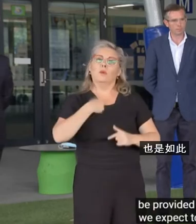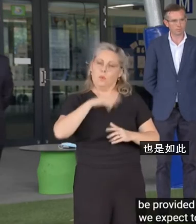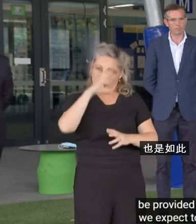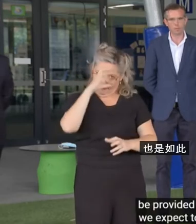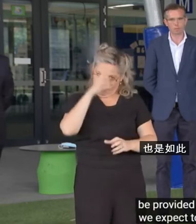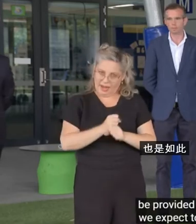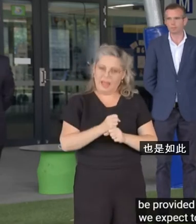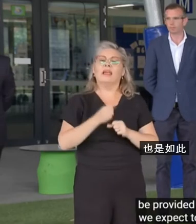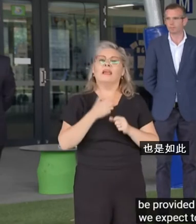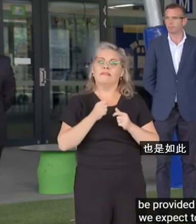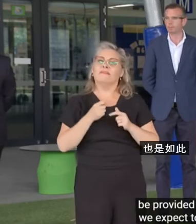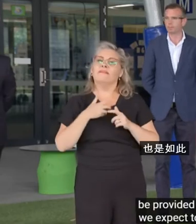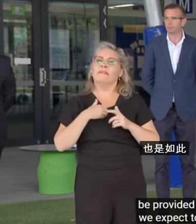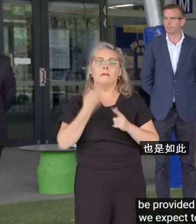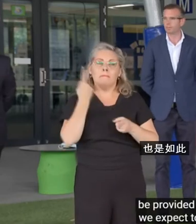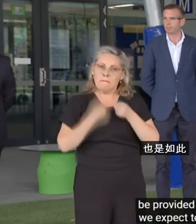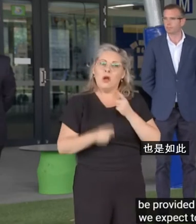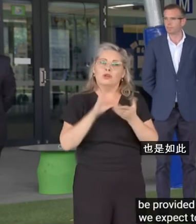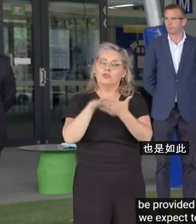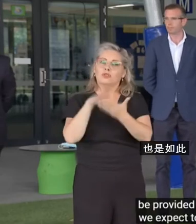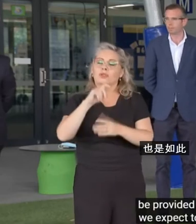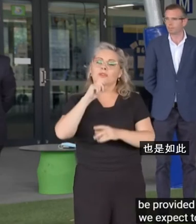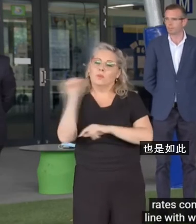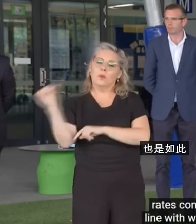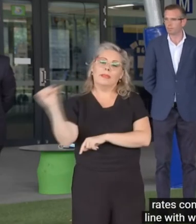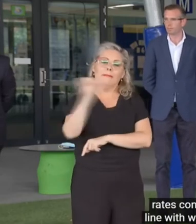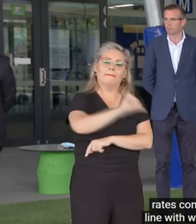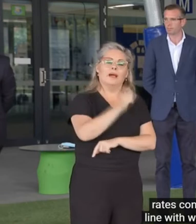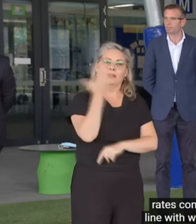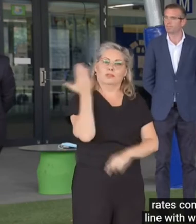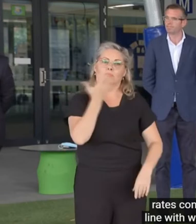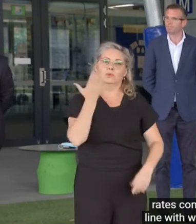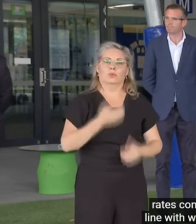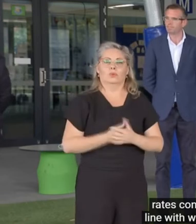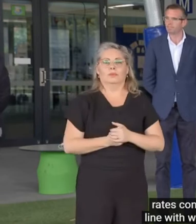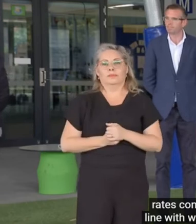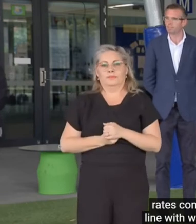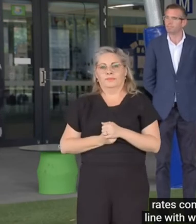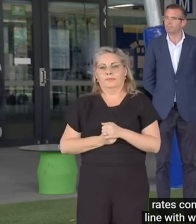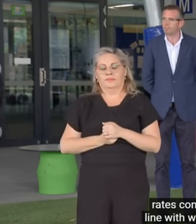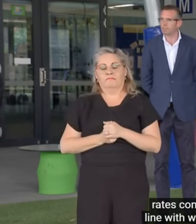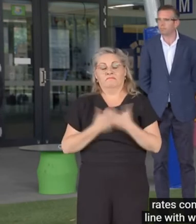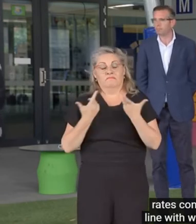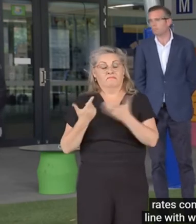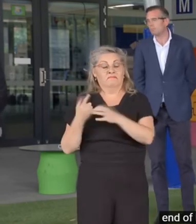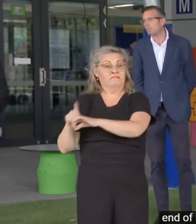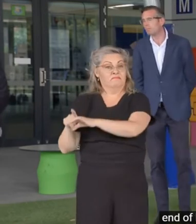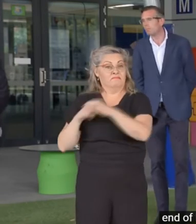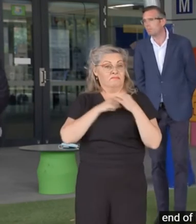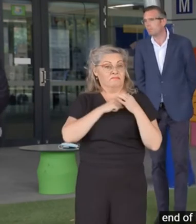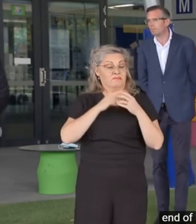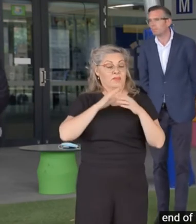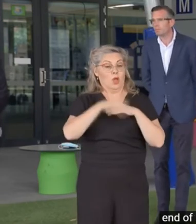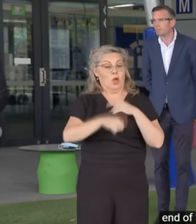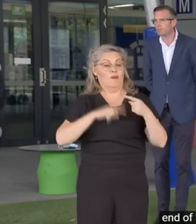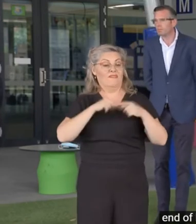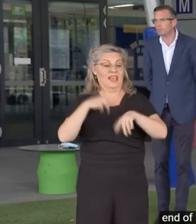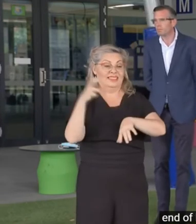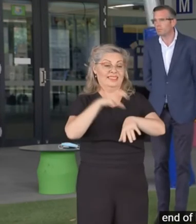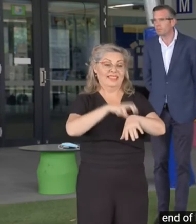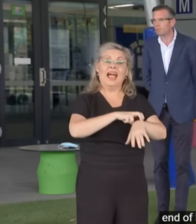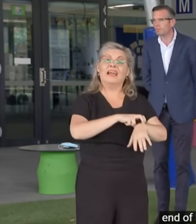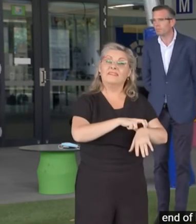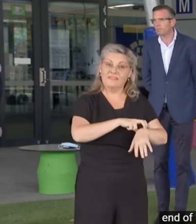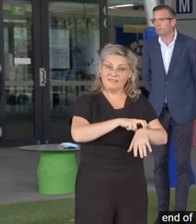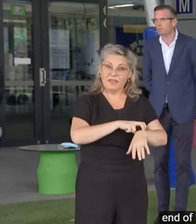well. What will be in place for TAFE students? And Tanya, are you aware of delays in enrolment for TAFE students coming into